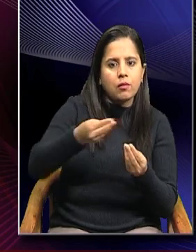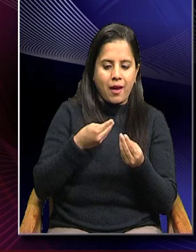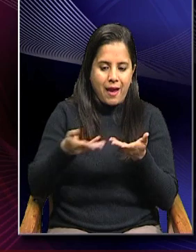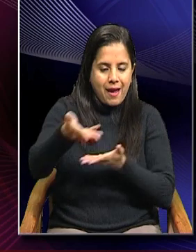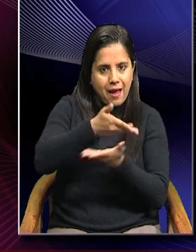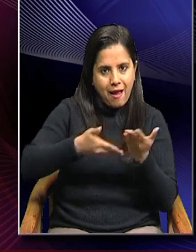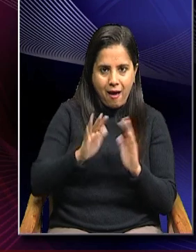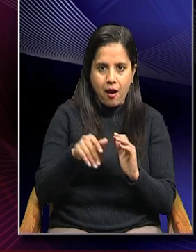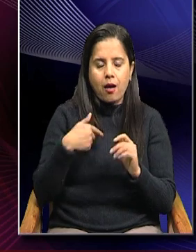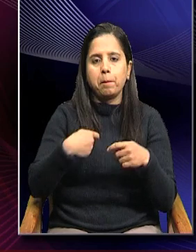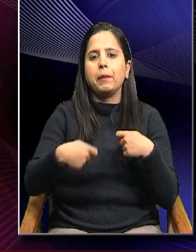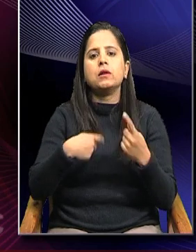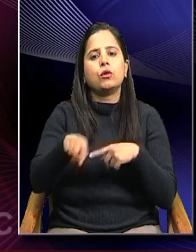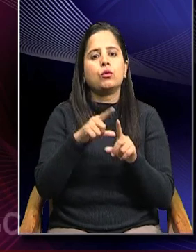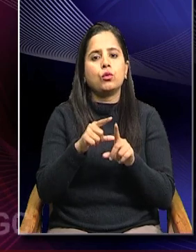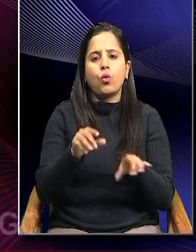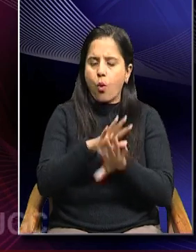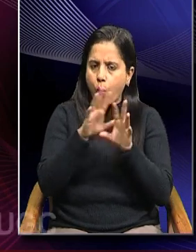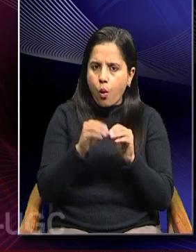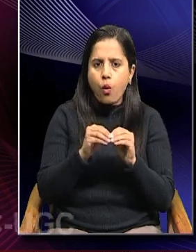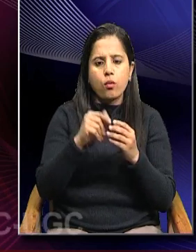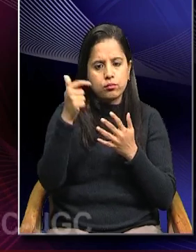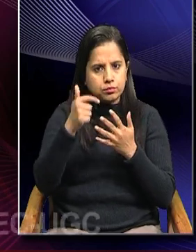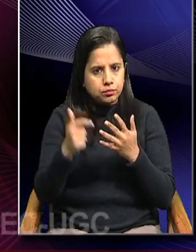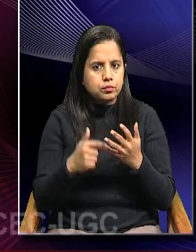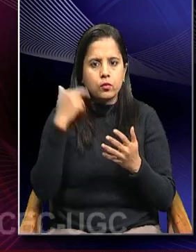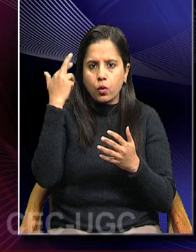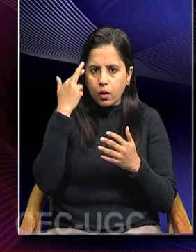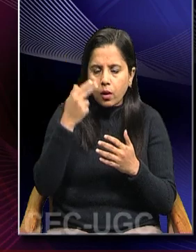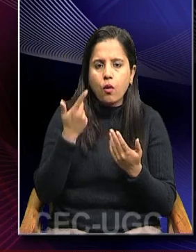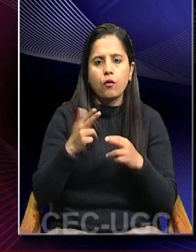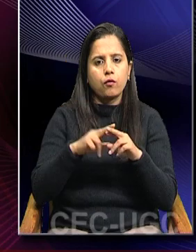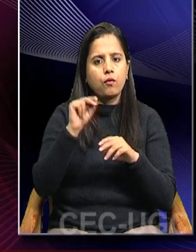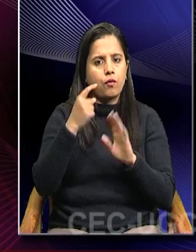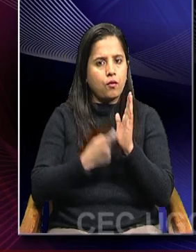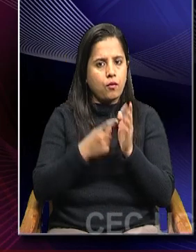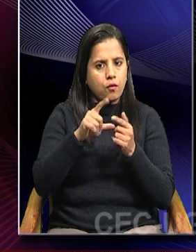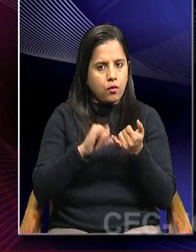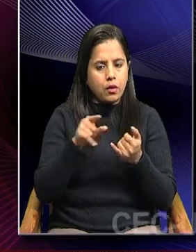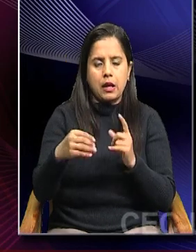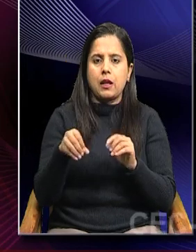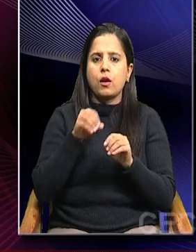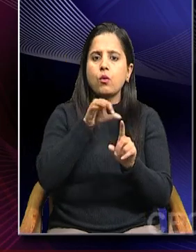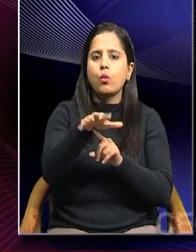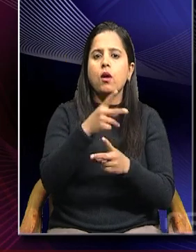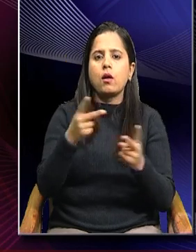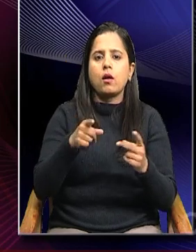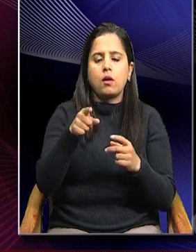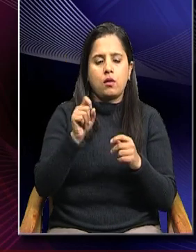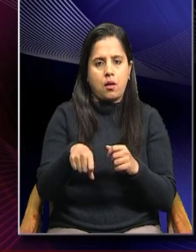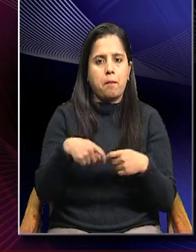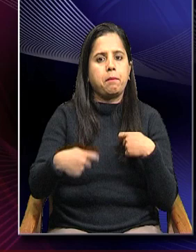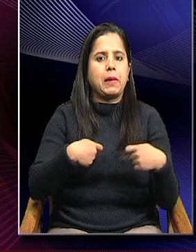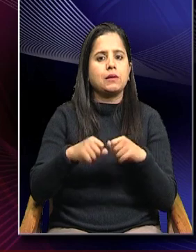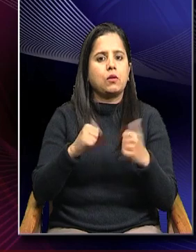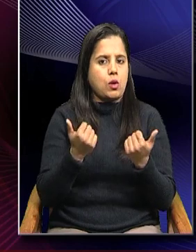are doing our business. So, all the factors or actors or forces which influence our ability to transact